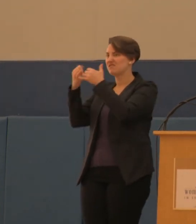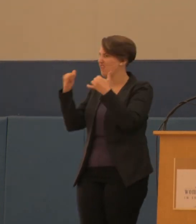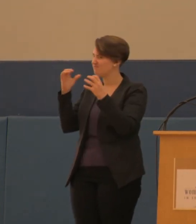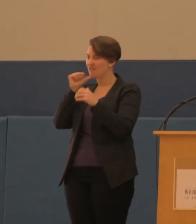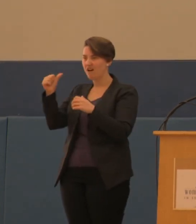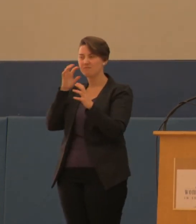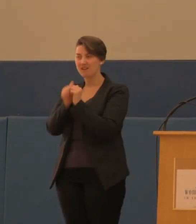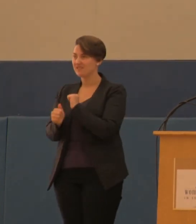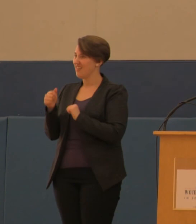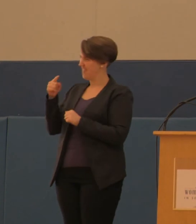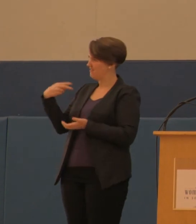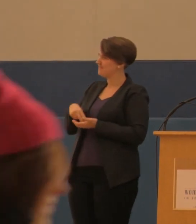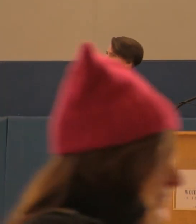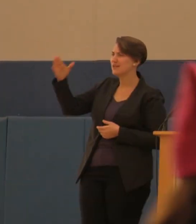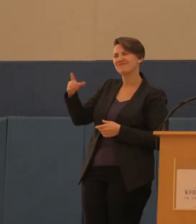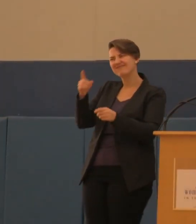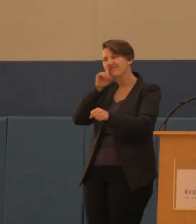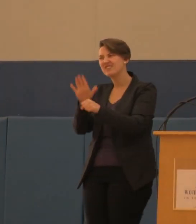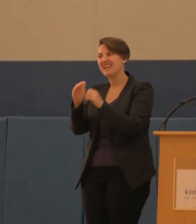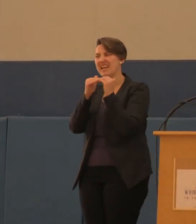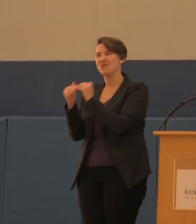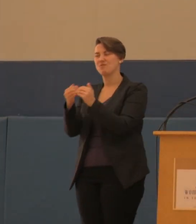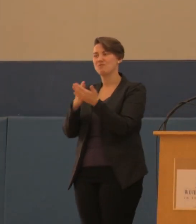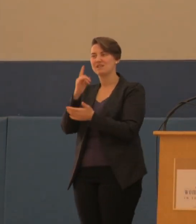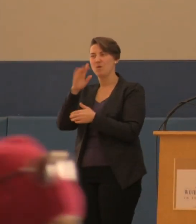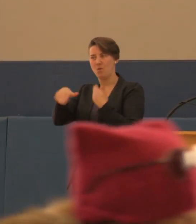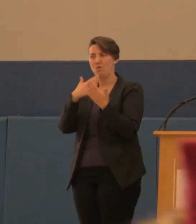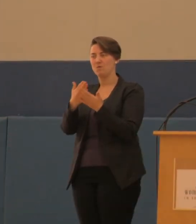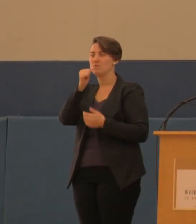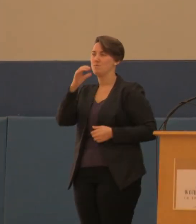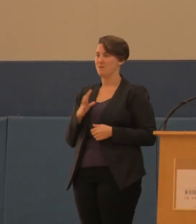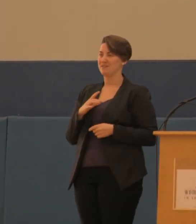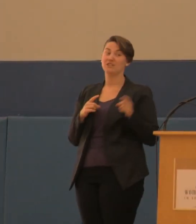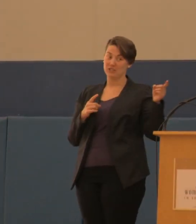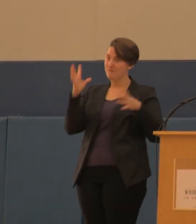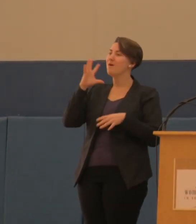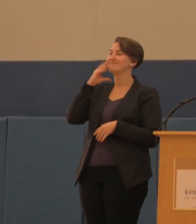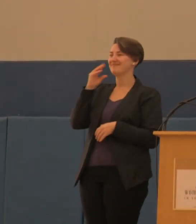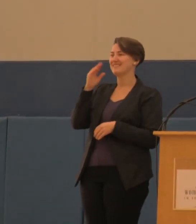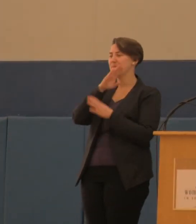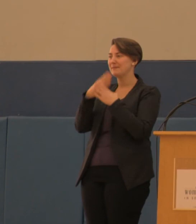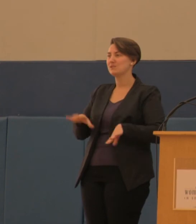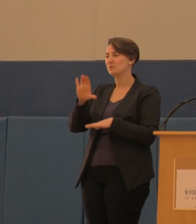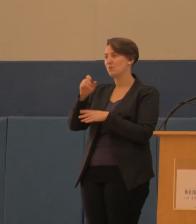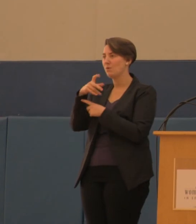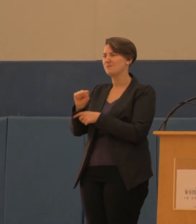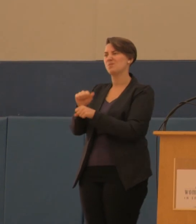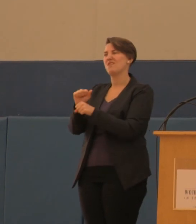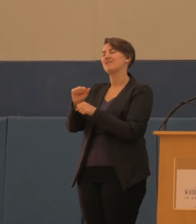federal guarantee of equal rights for women, Leah is a returned Peace Corps volunteer who served in